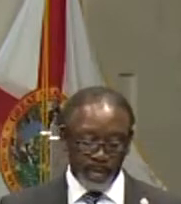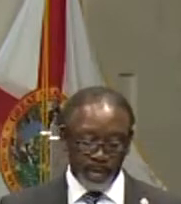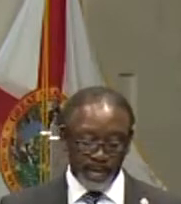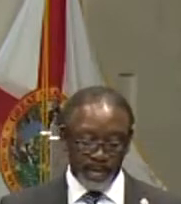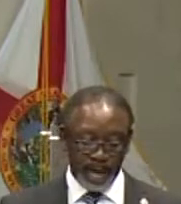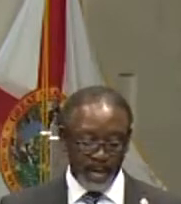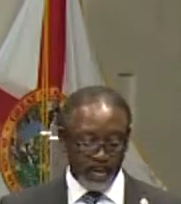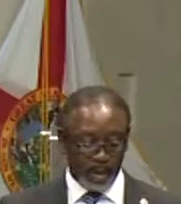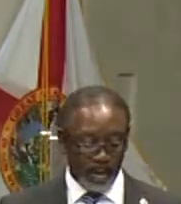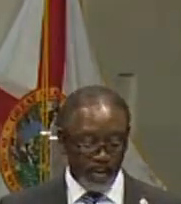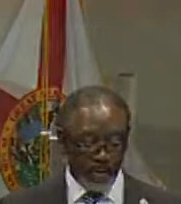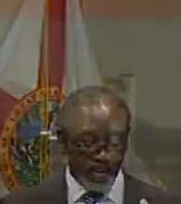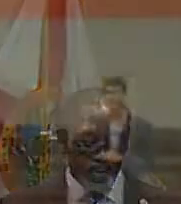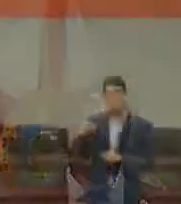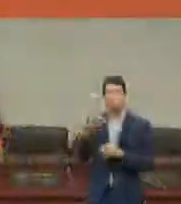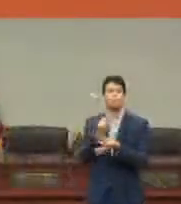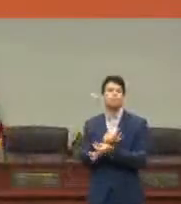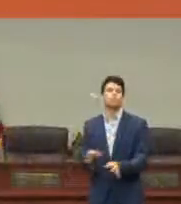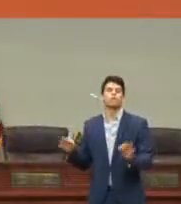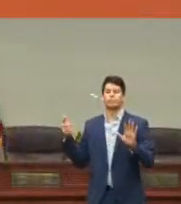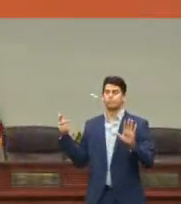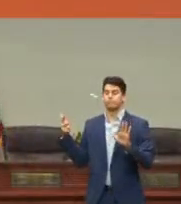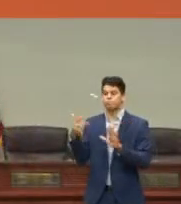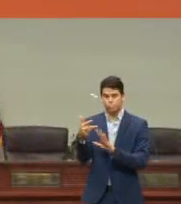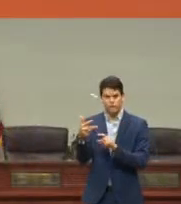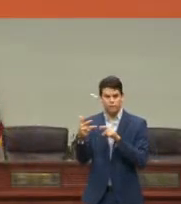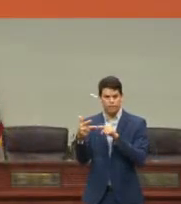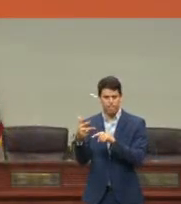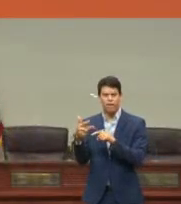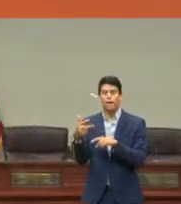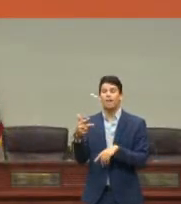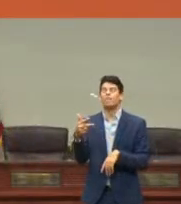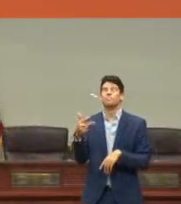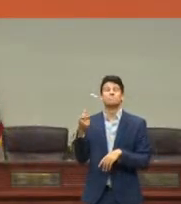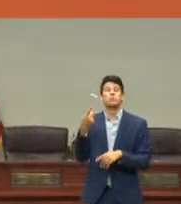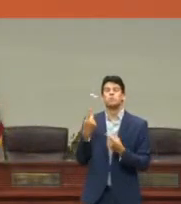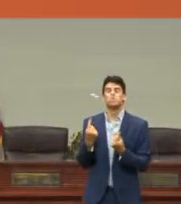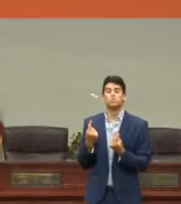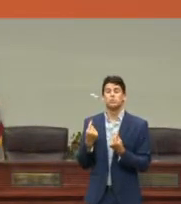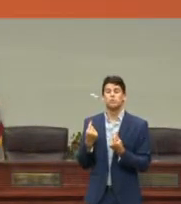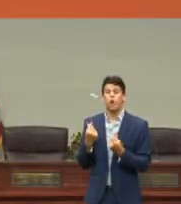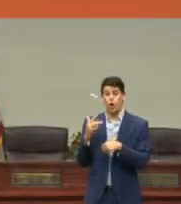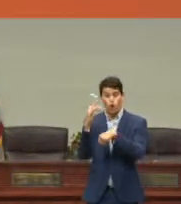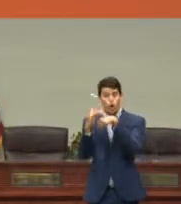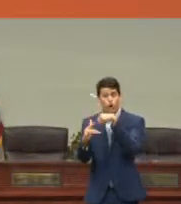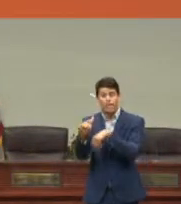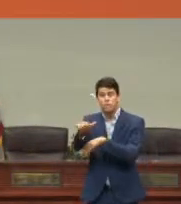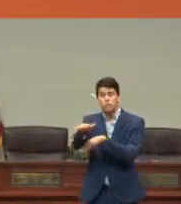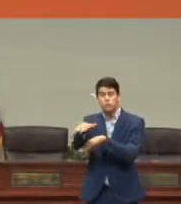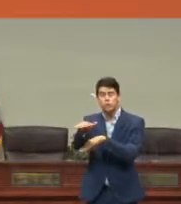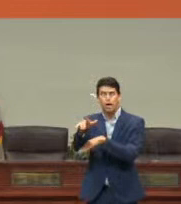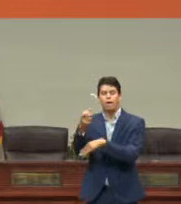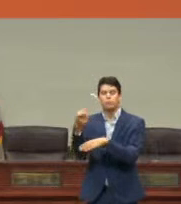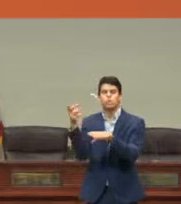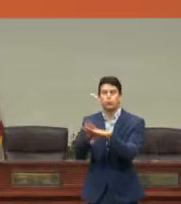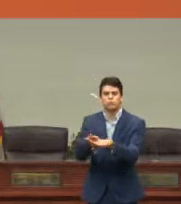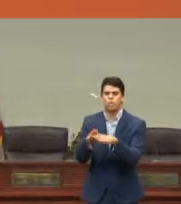drive-through testing site to close in the early afternoon almost every day last week.